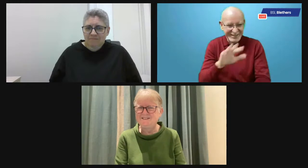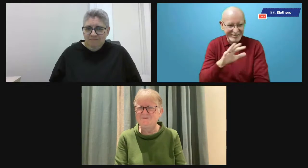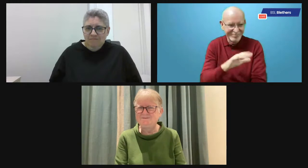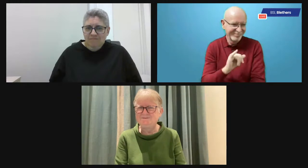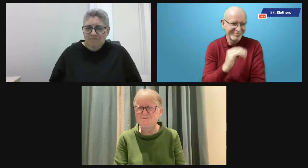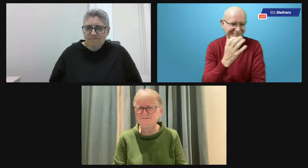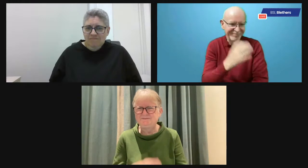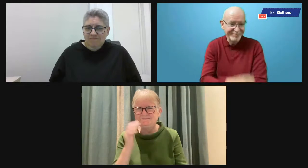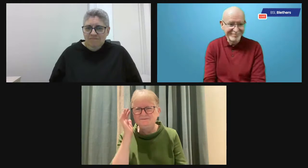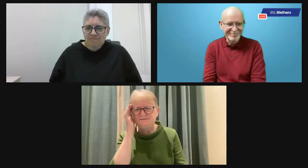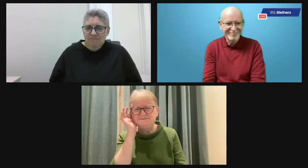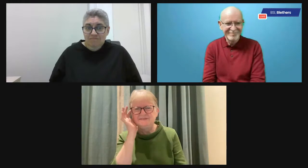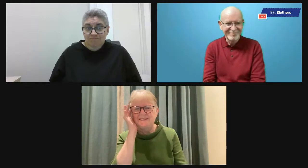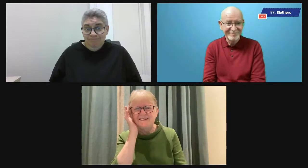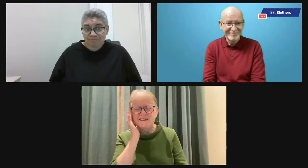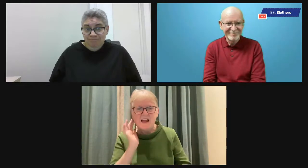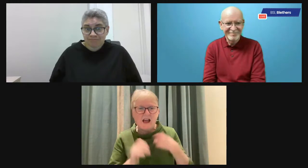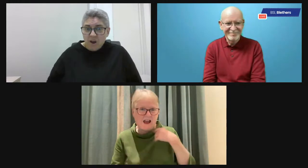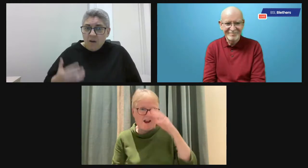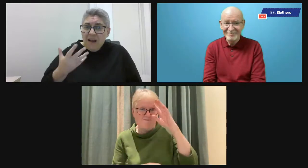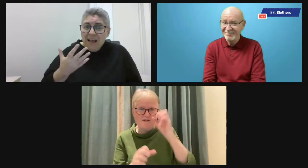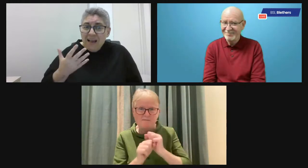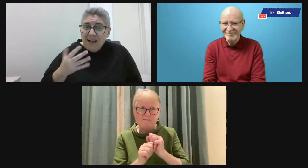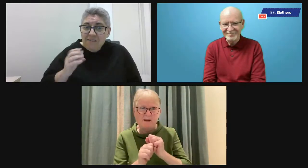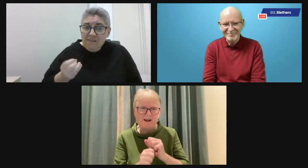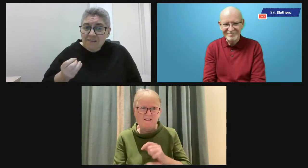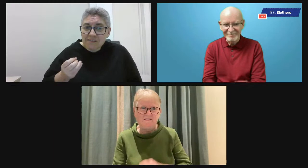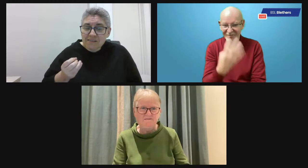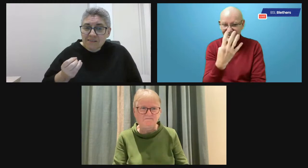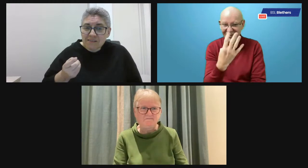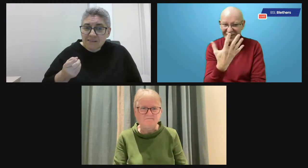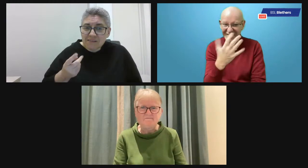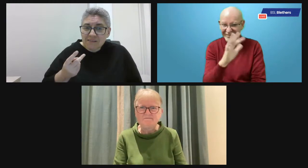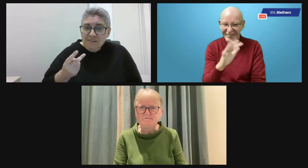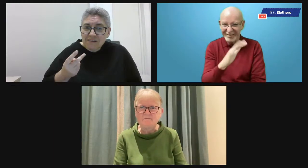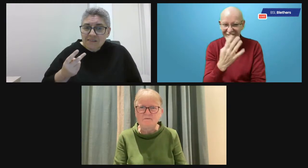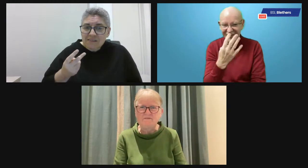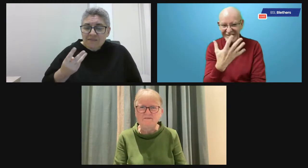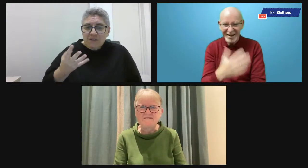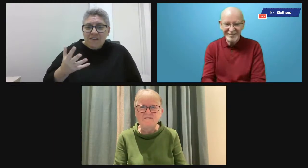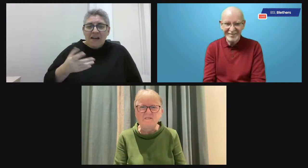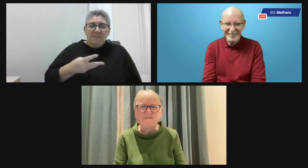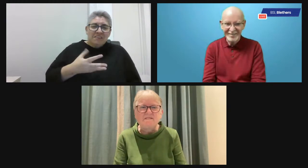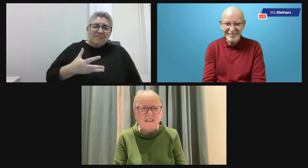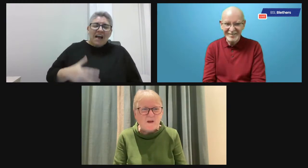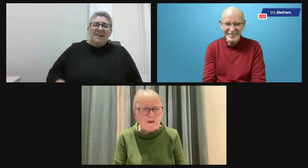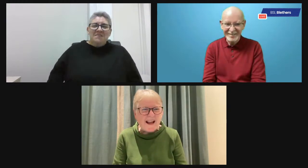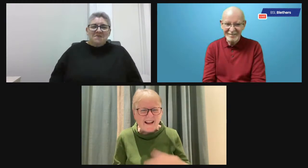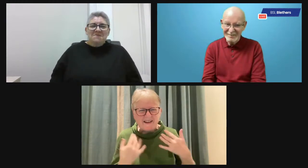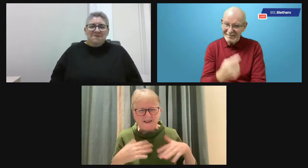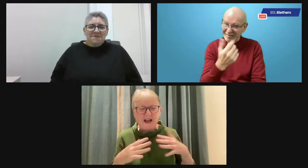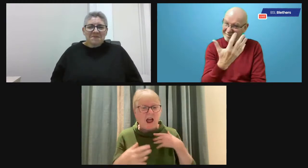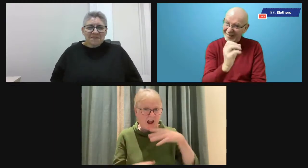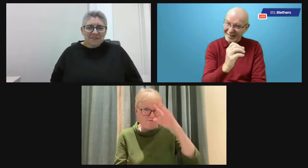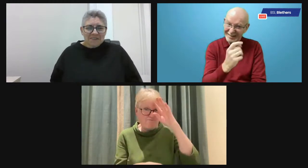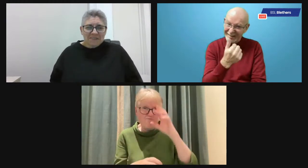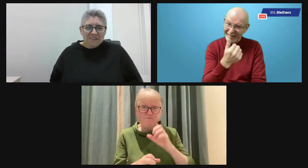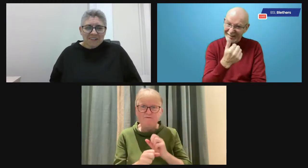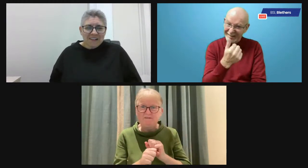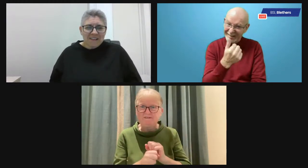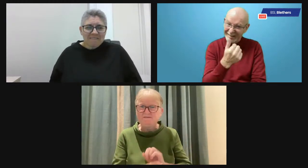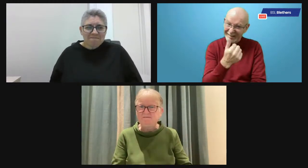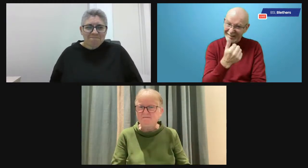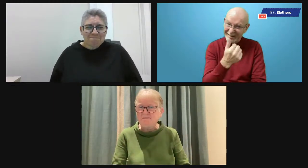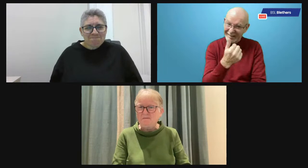journey's been a very long time, and I'm quite shocked myself how long it is. I do remember. Oh my goodness,